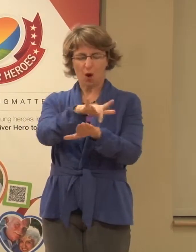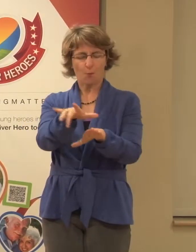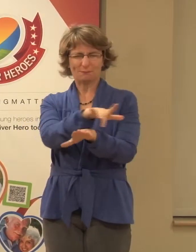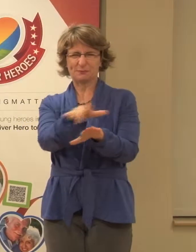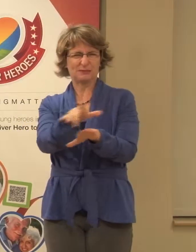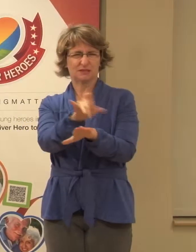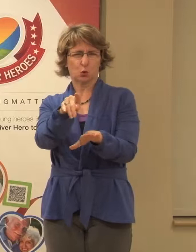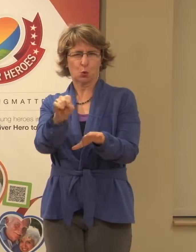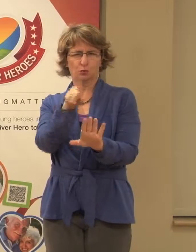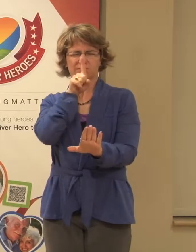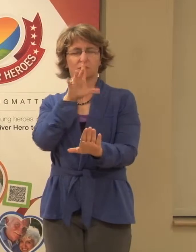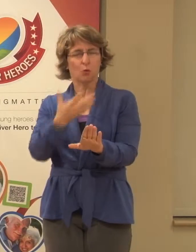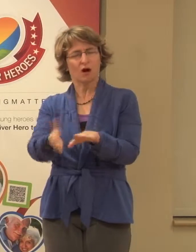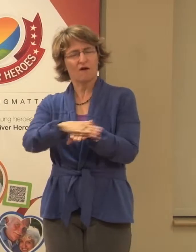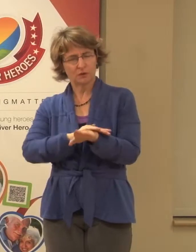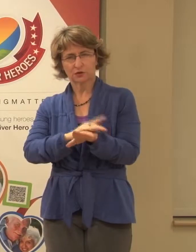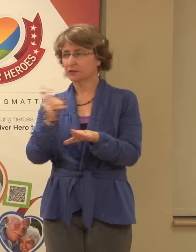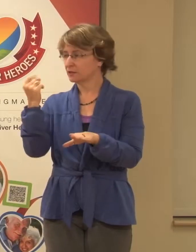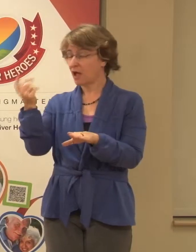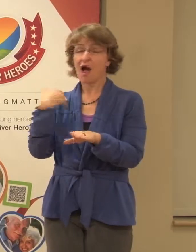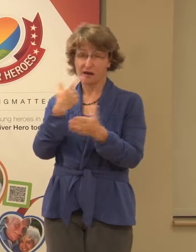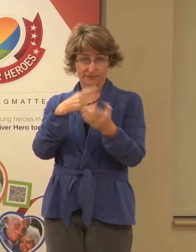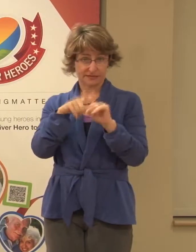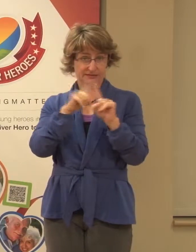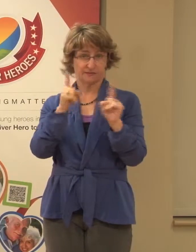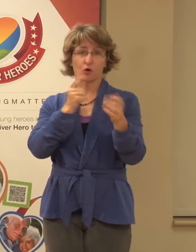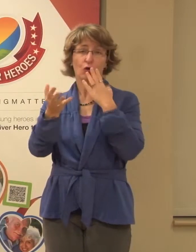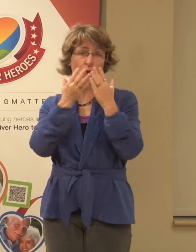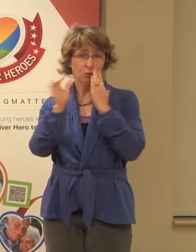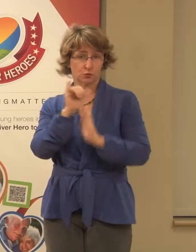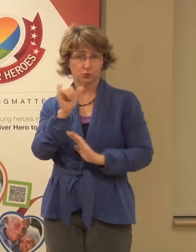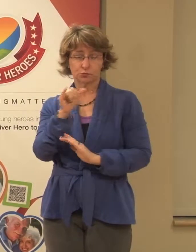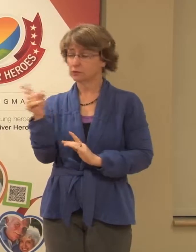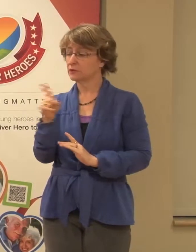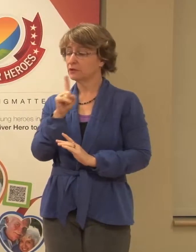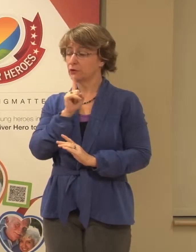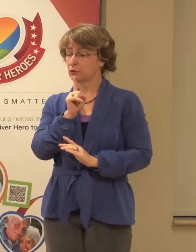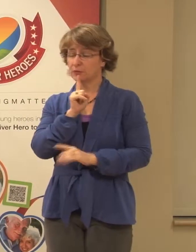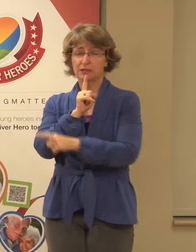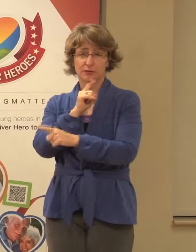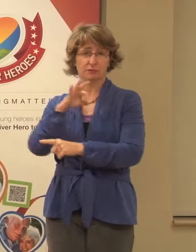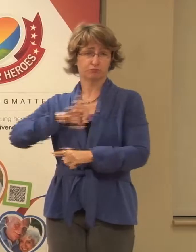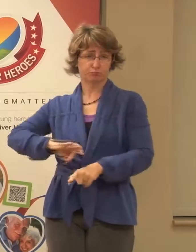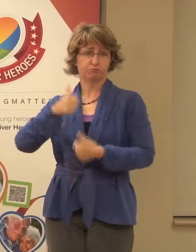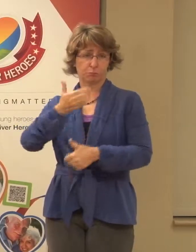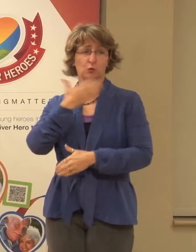openness for your toes. So they do come in different colors as well, and they're really good for